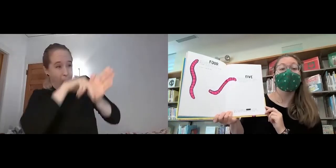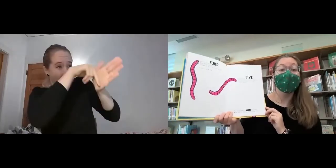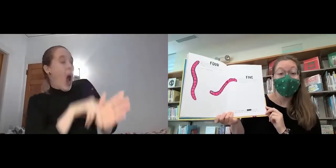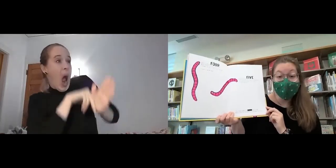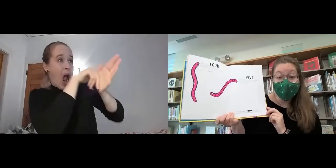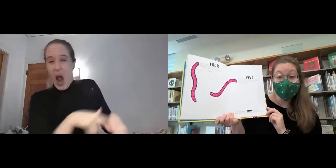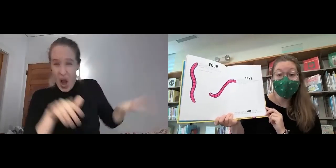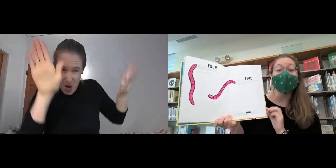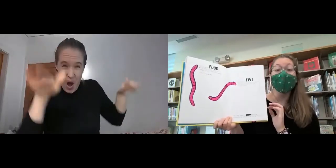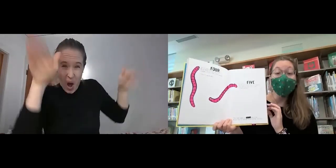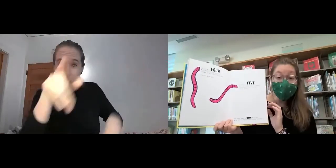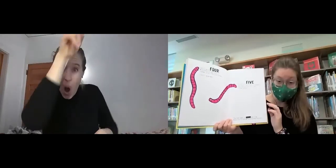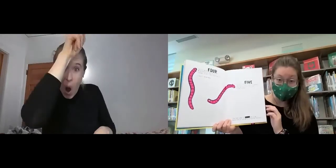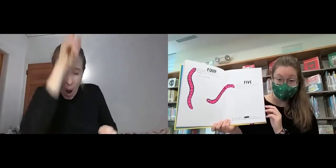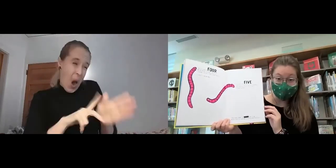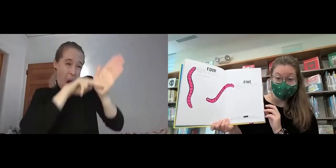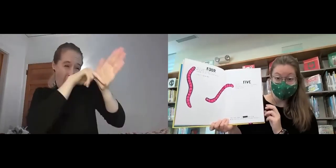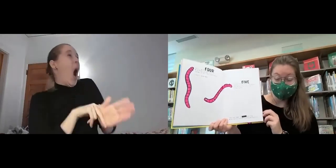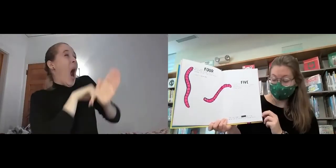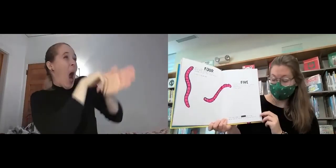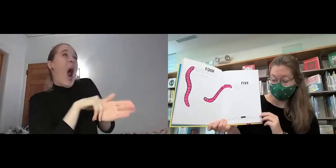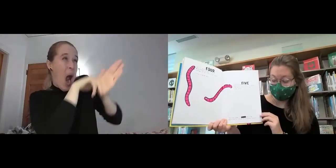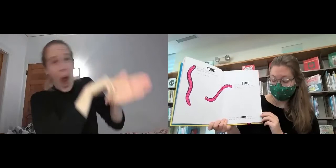a flying unicorn.